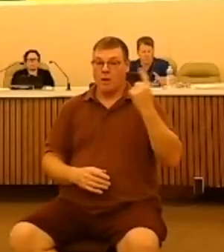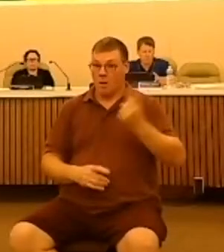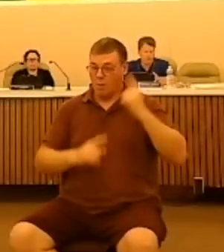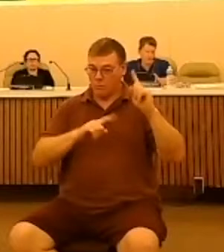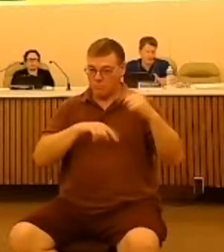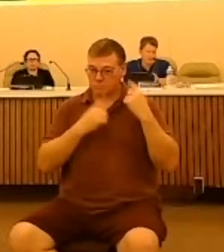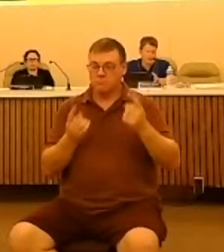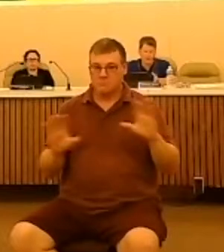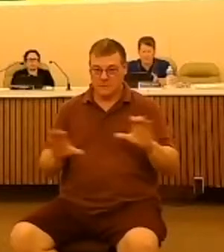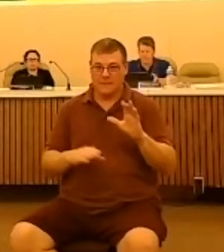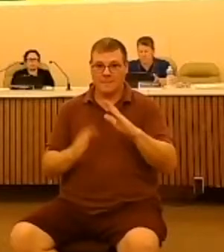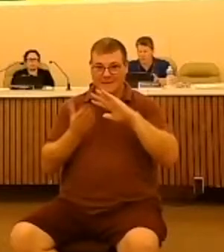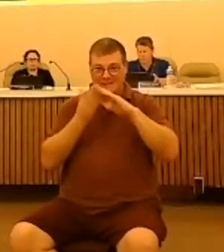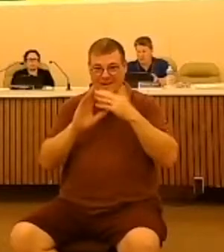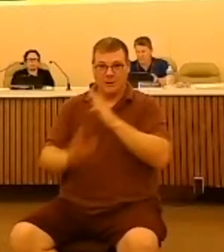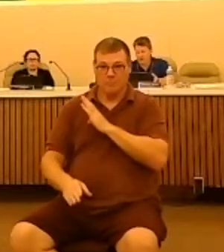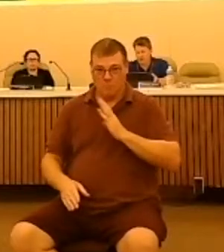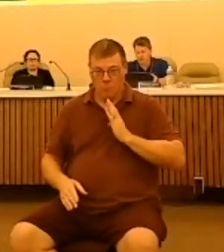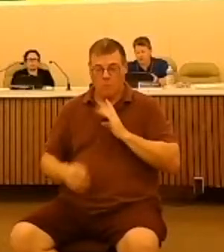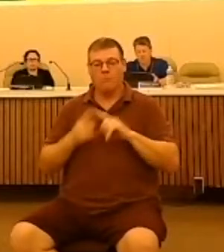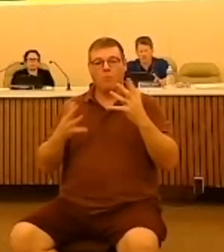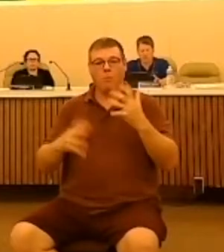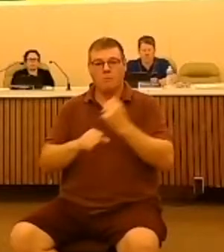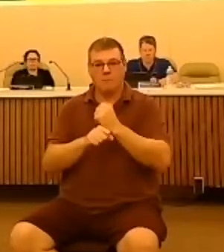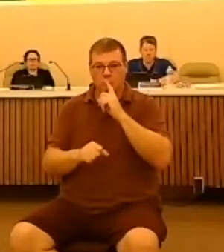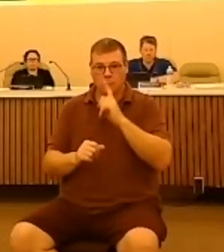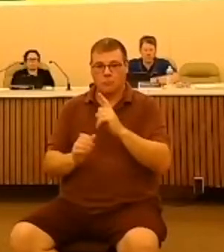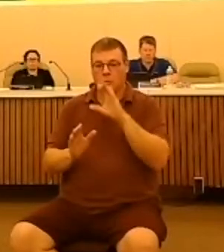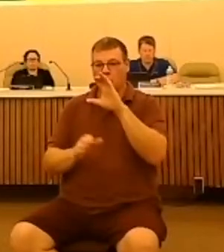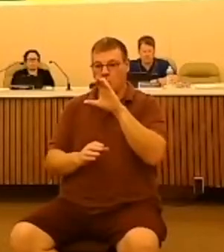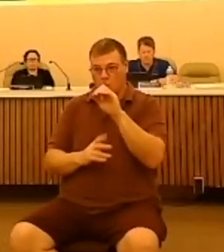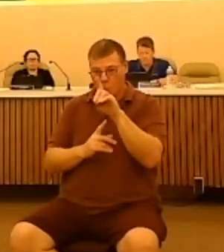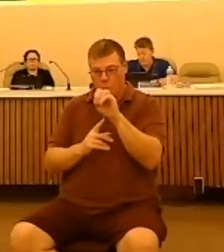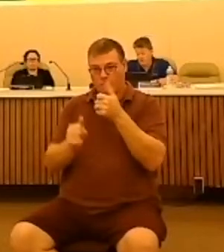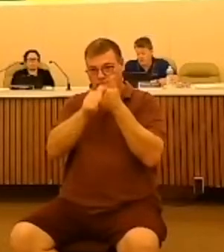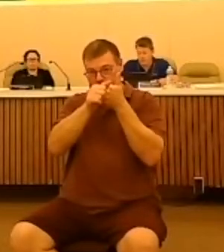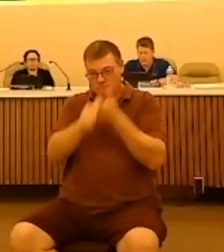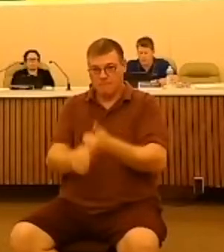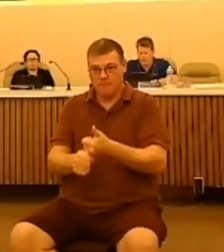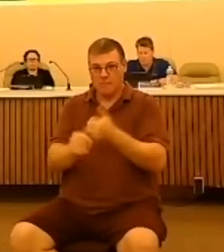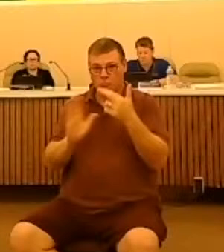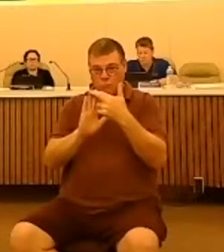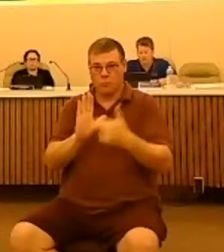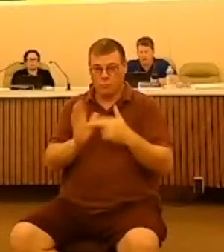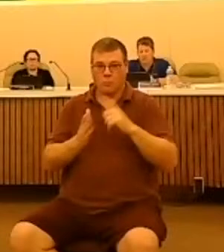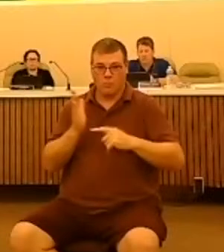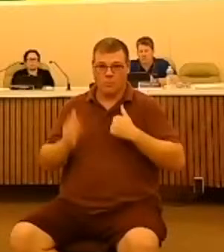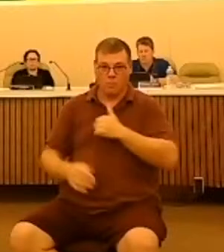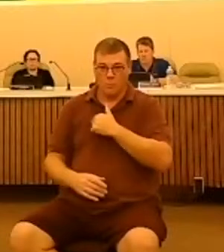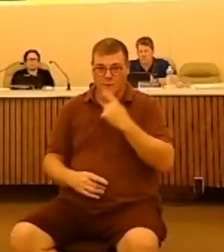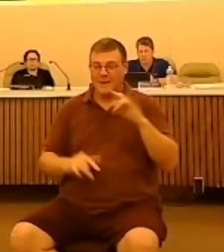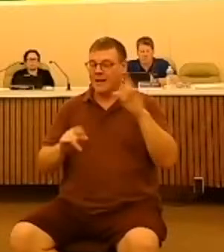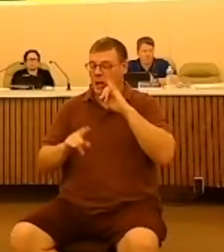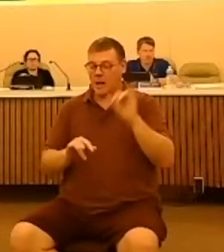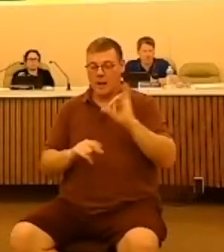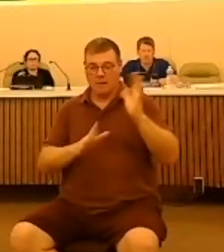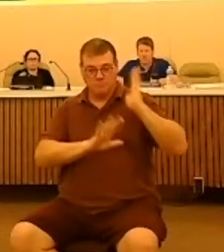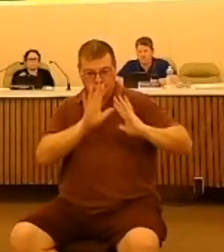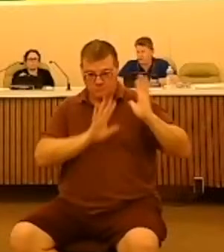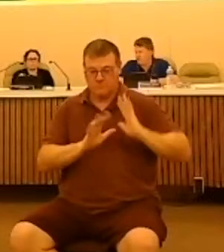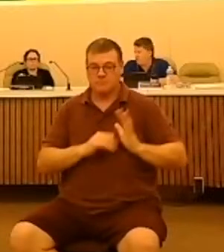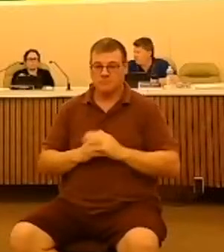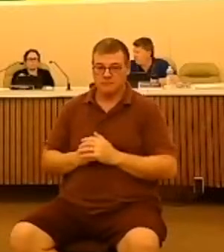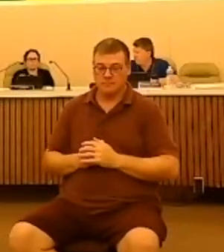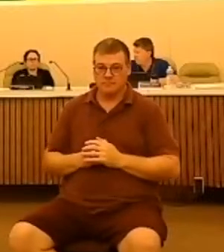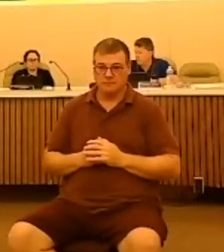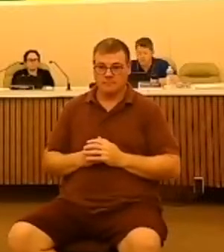it. We just want to make sure the code says what our practice is, like it used to before we put in incentive